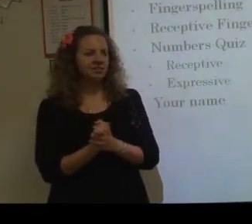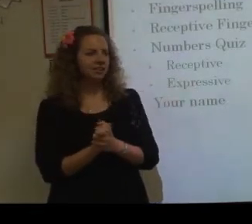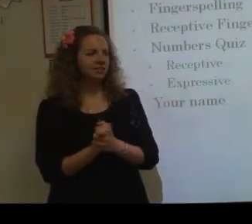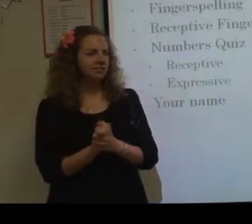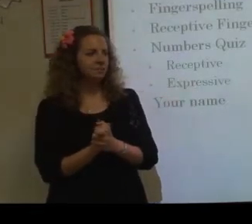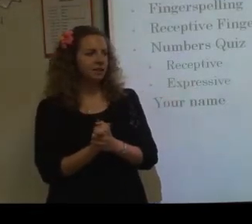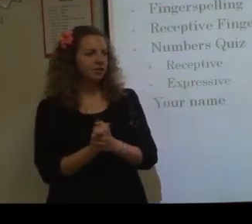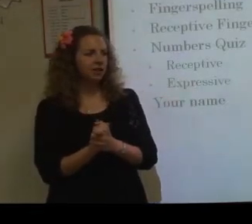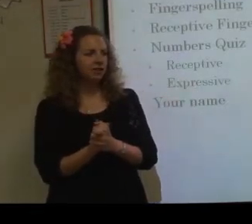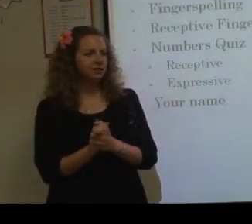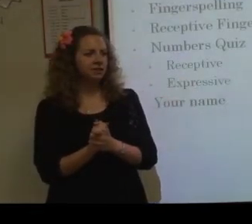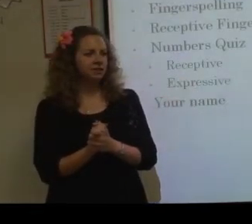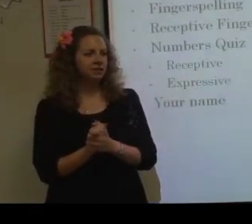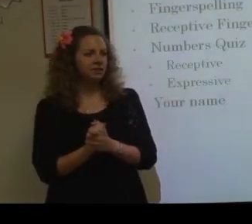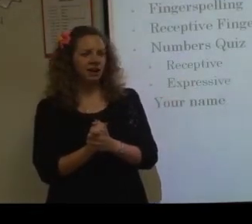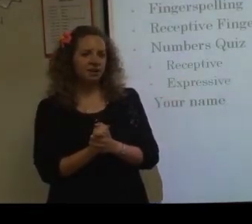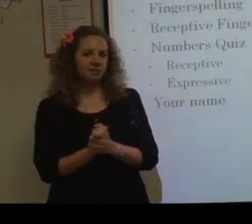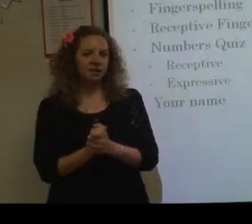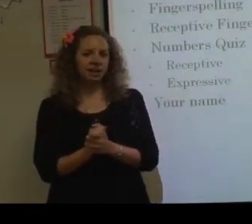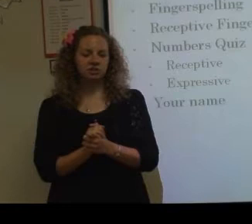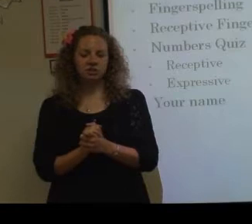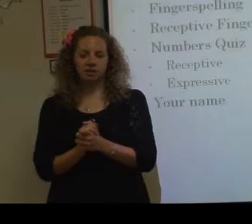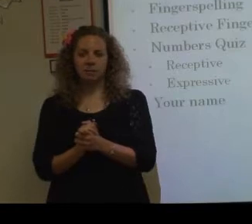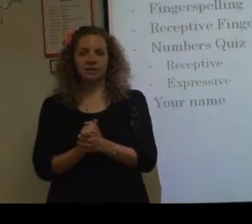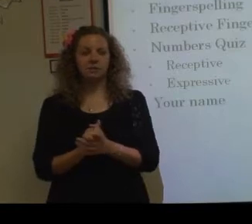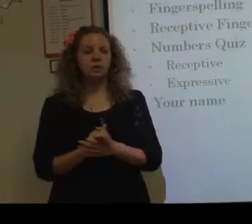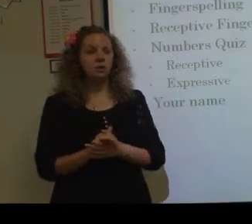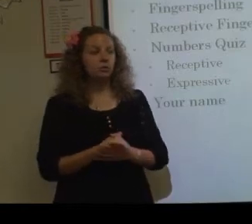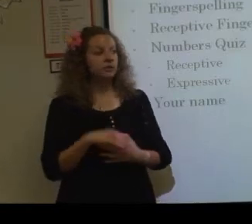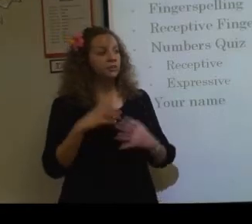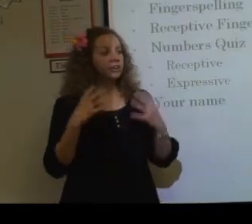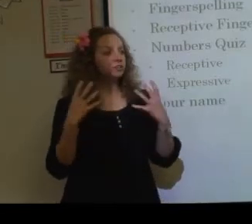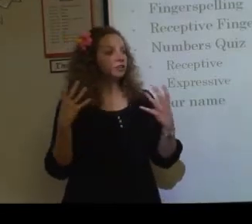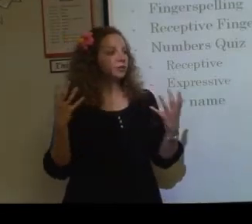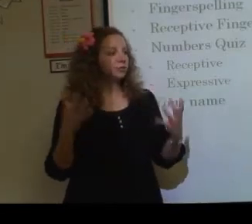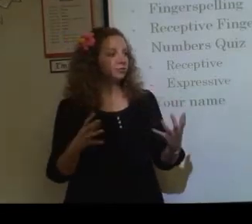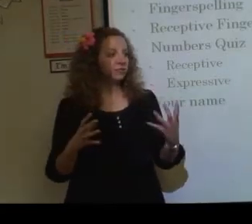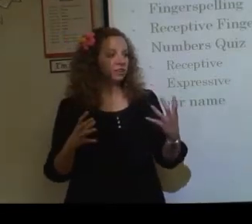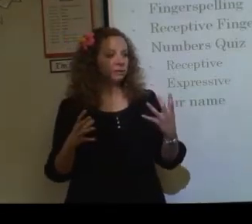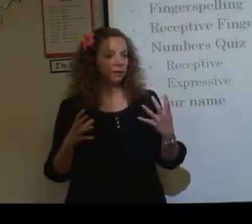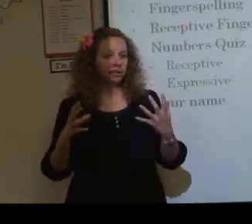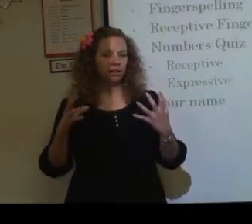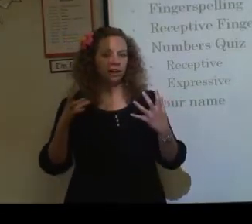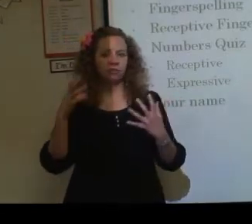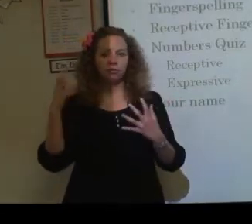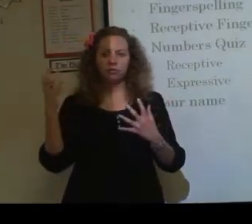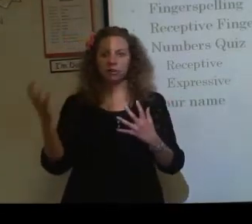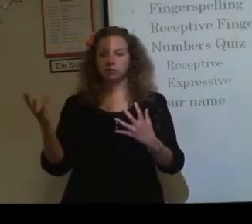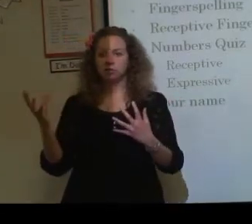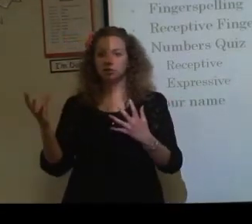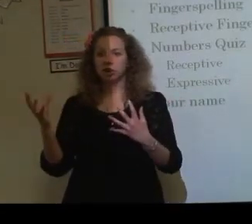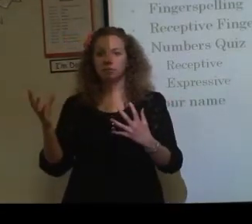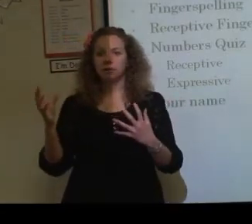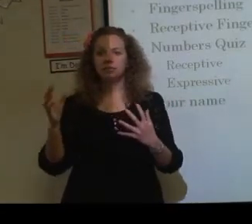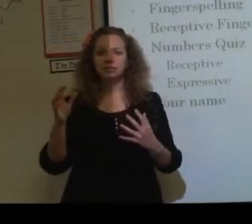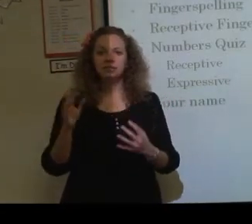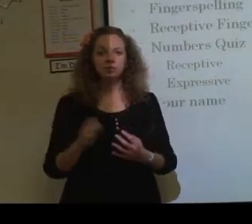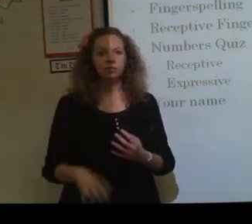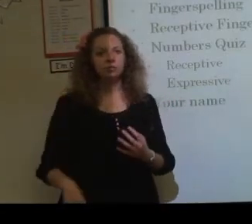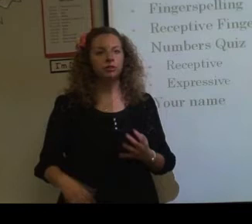talked about it. I don't think I actually talked about it here. Whenever you guys are going through finger spelling, I don't know if you guys know this or not, but instead of going through,